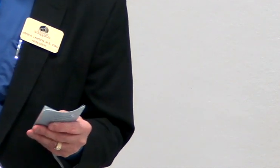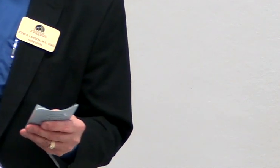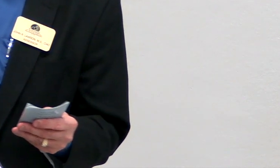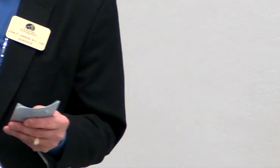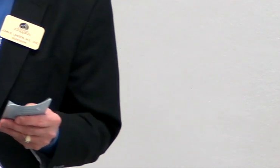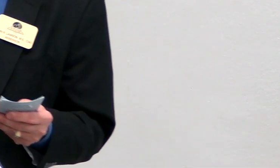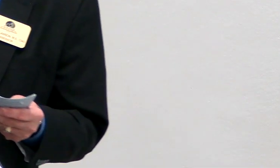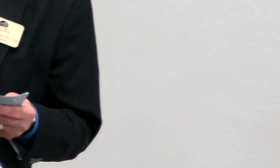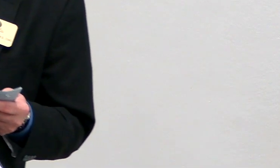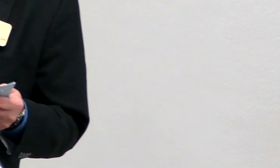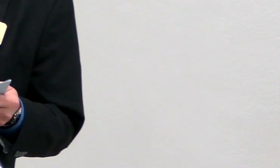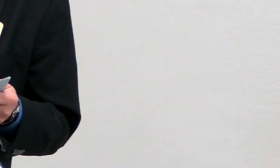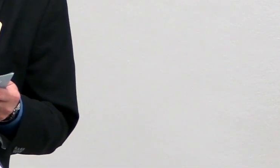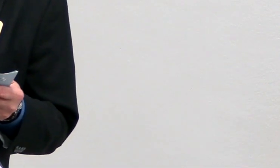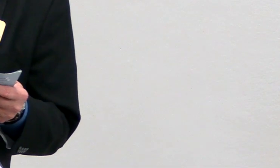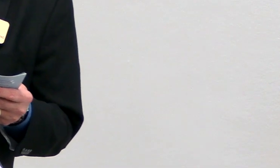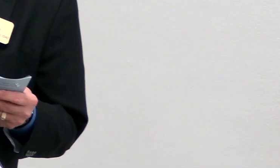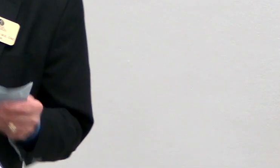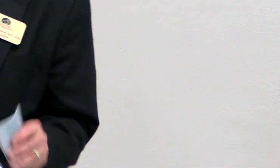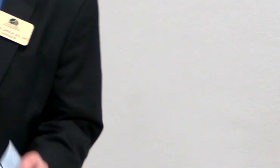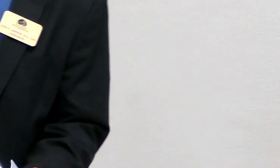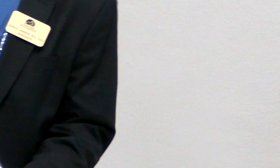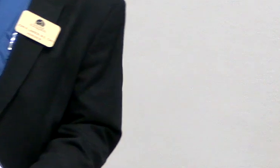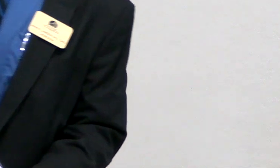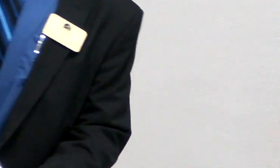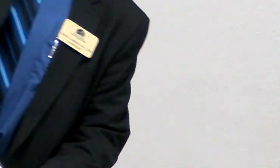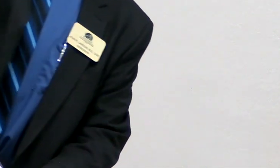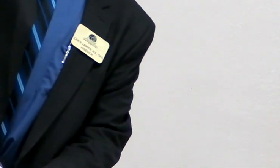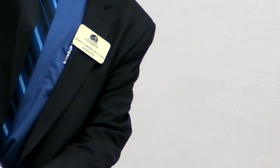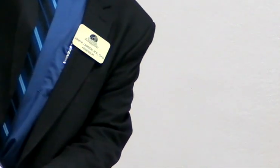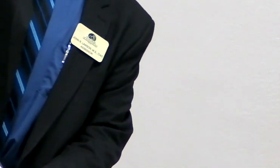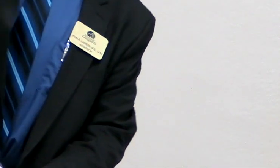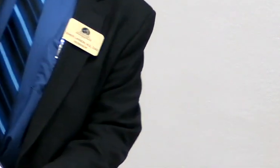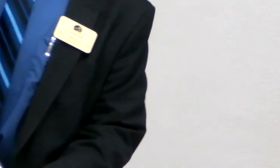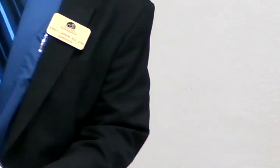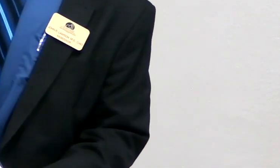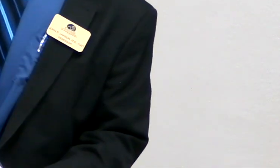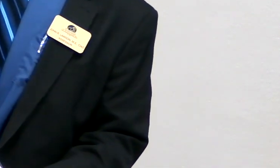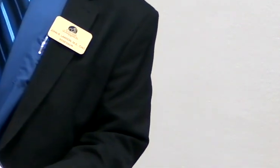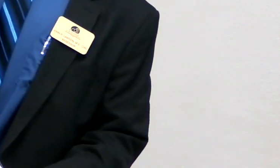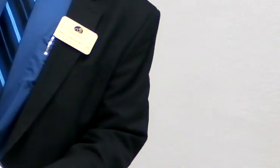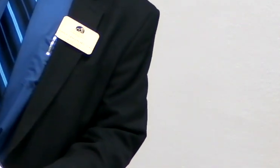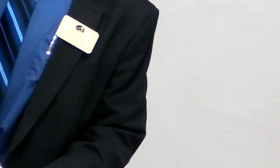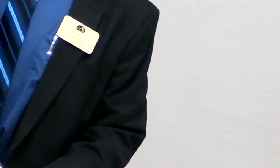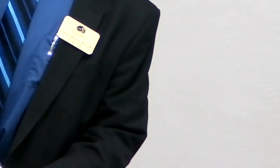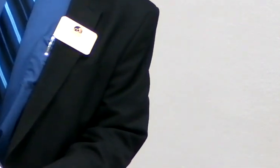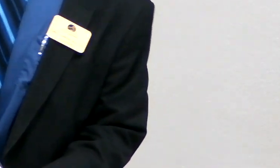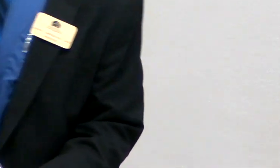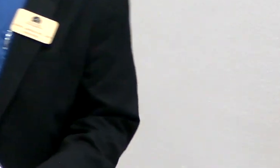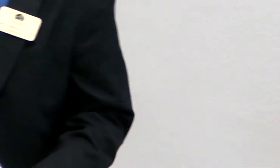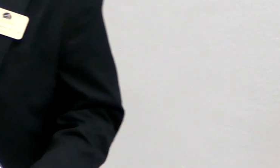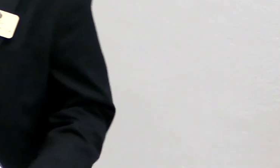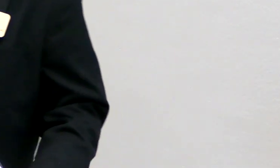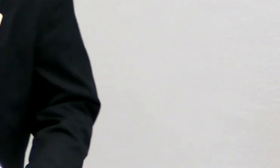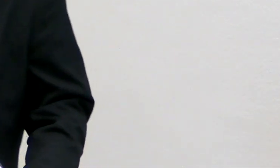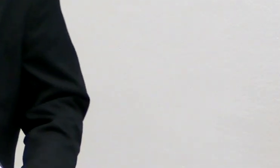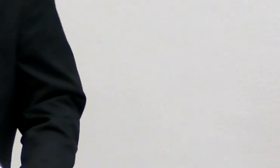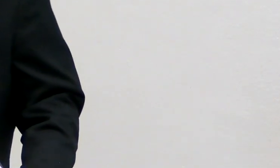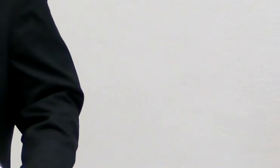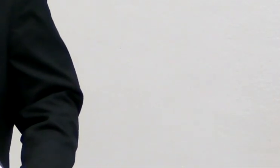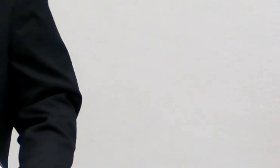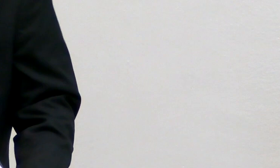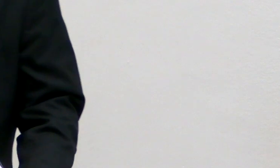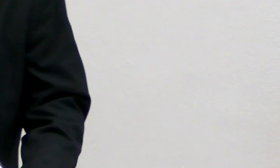here. Where's Laura? Turn back there. Stand up. She's one of our